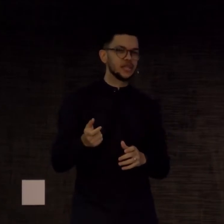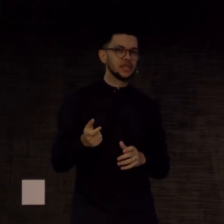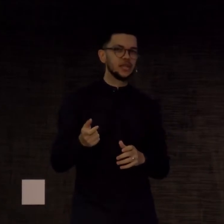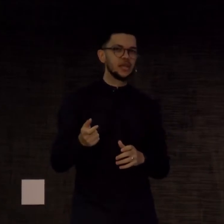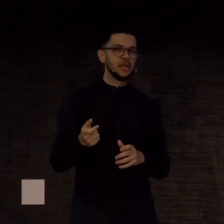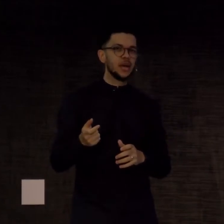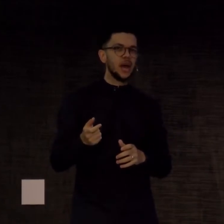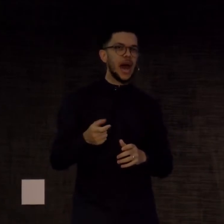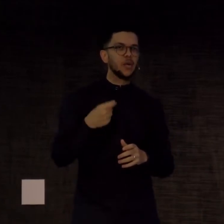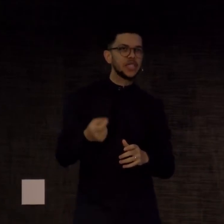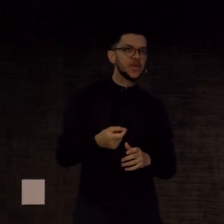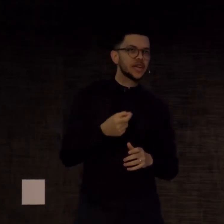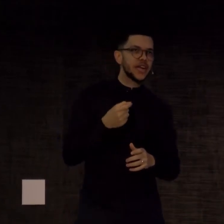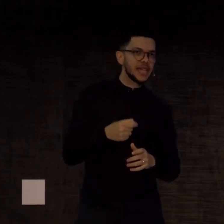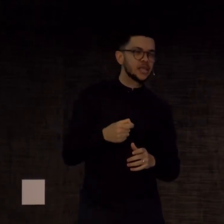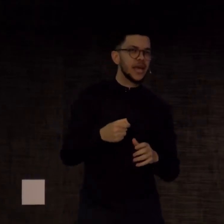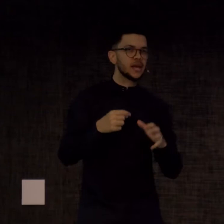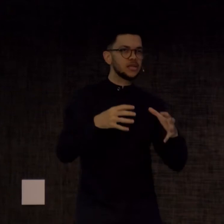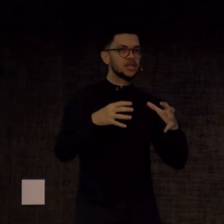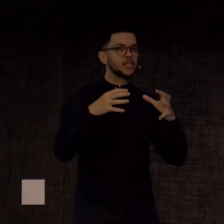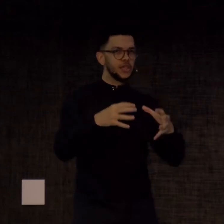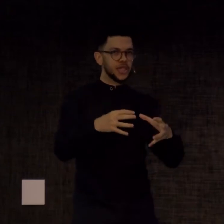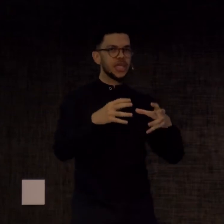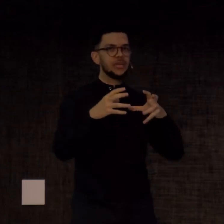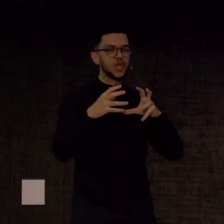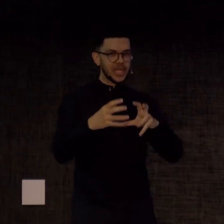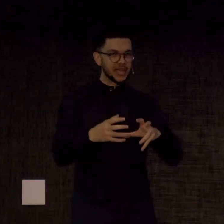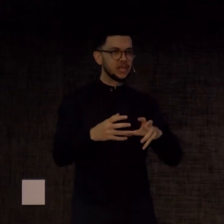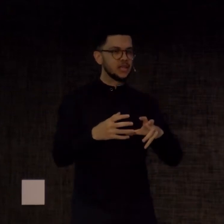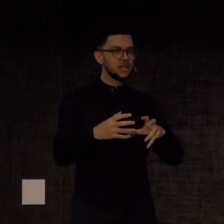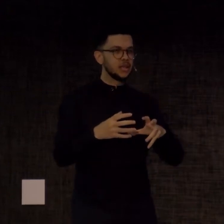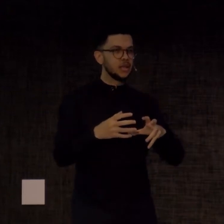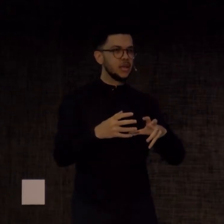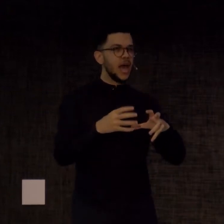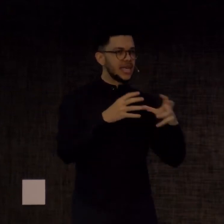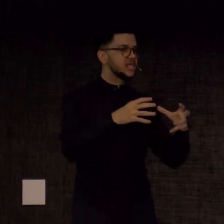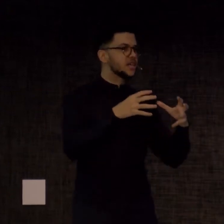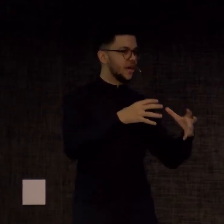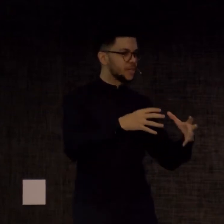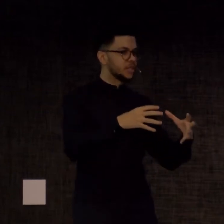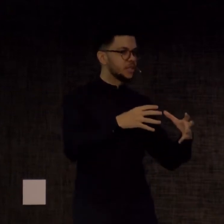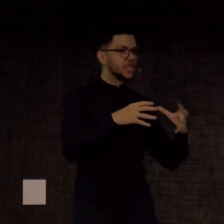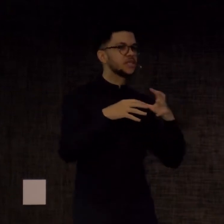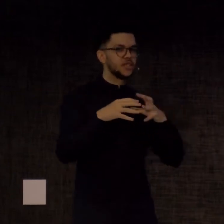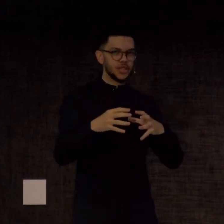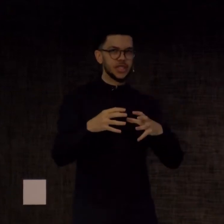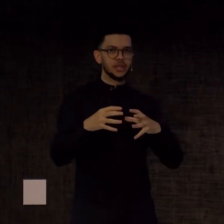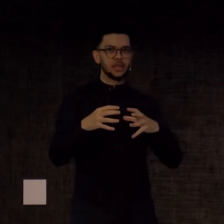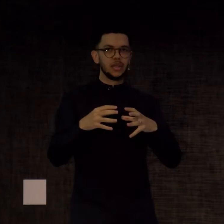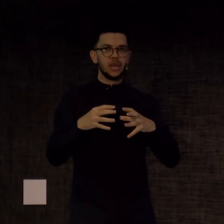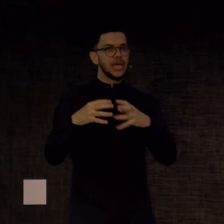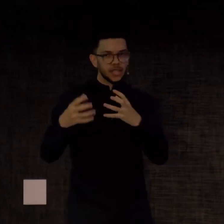did. I wish we created a constitutionally protected anti-corruption